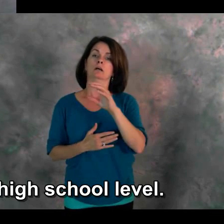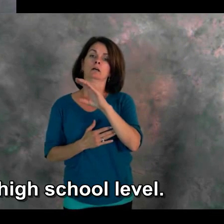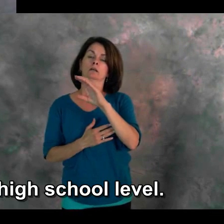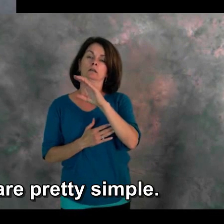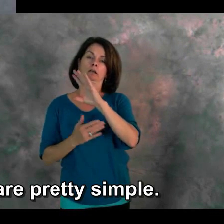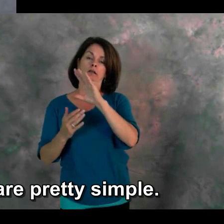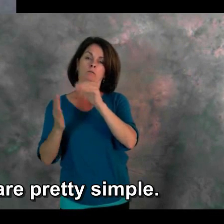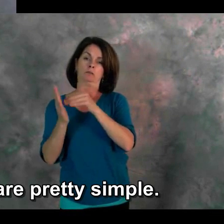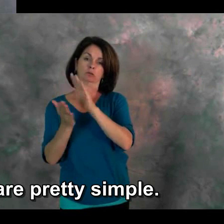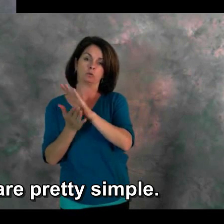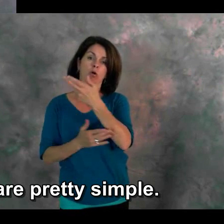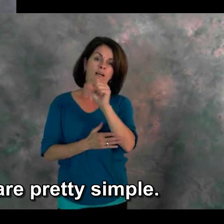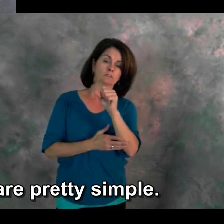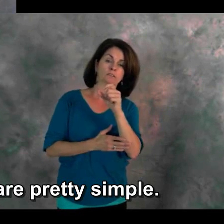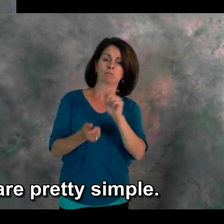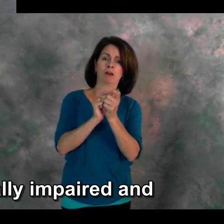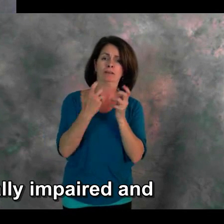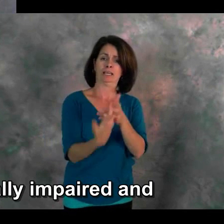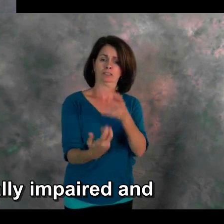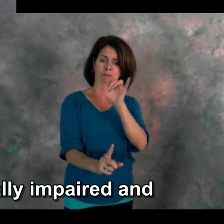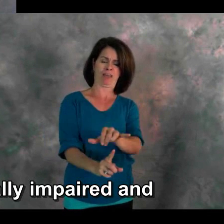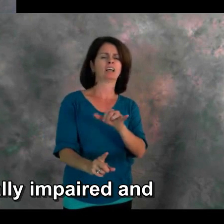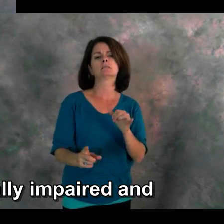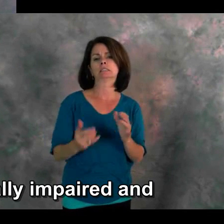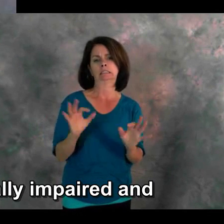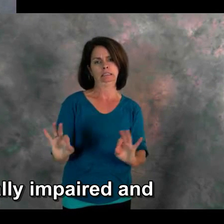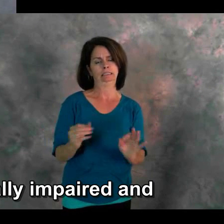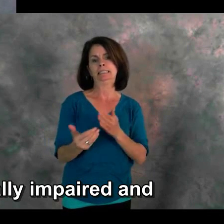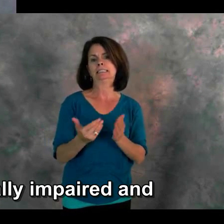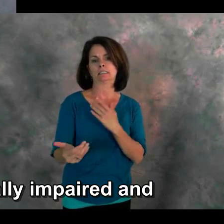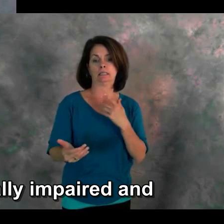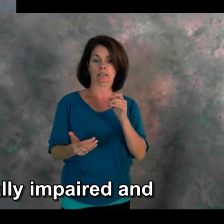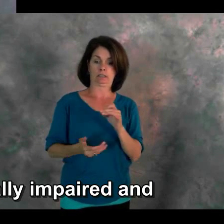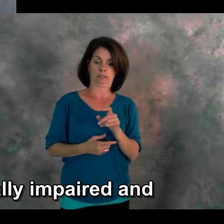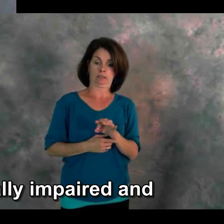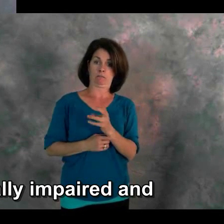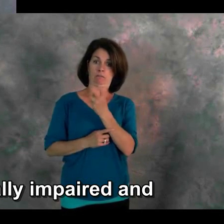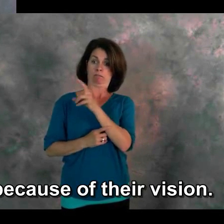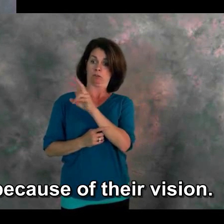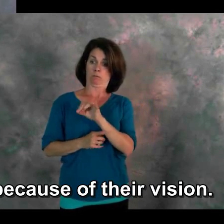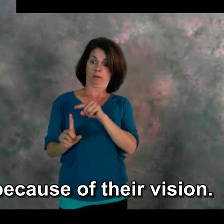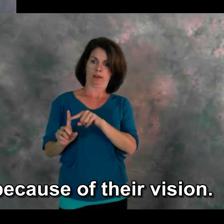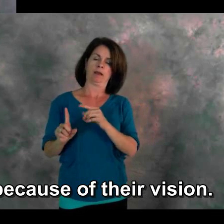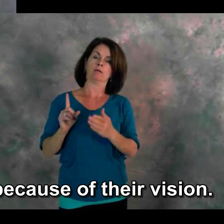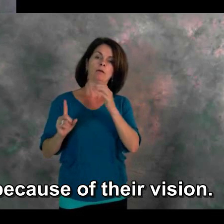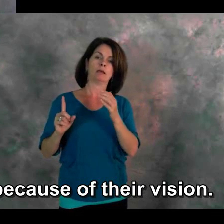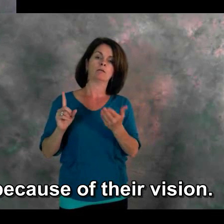level. The modifications are pretty simple. If someone's visually impaired and they're at a disadvantage